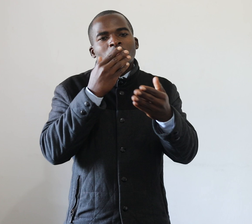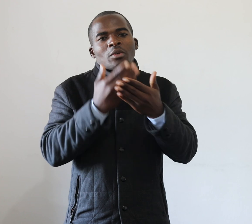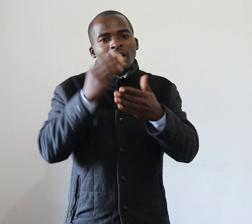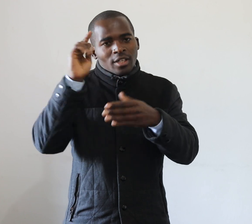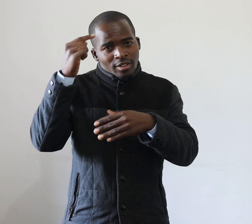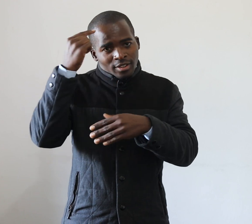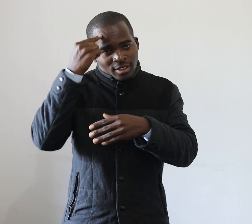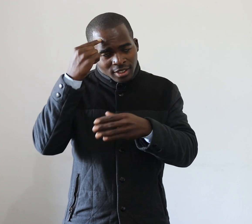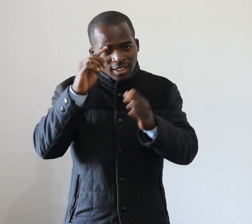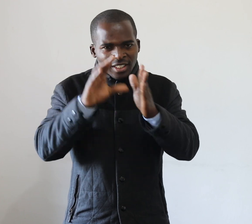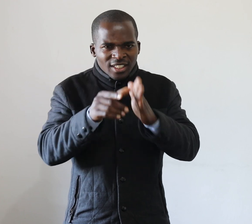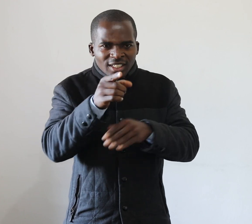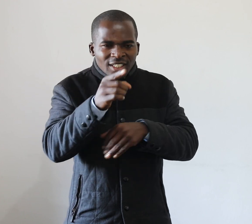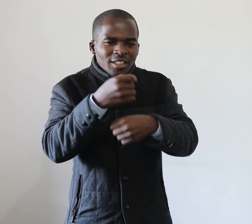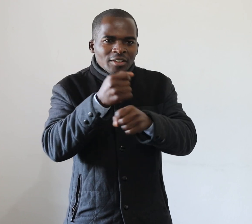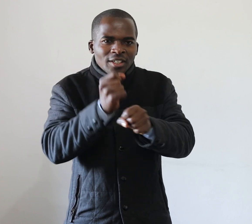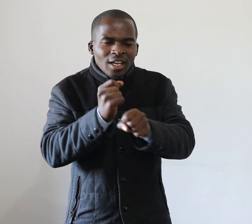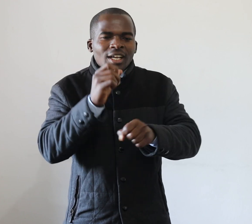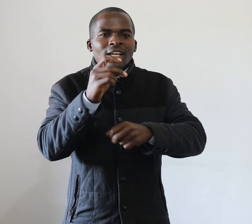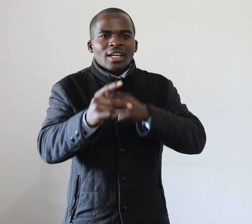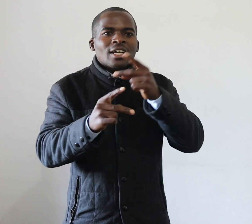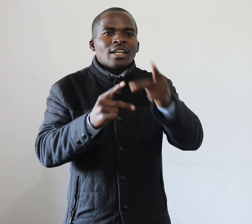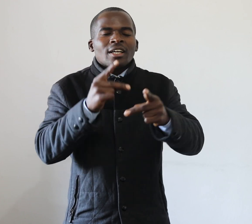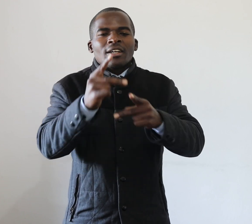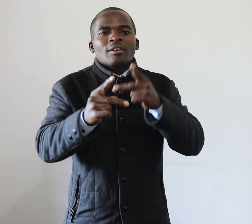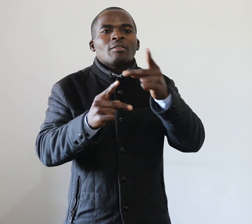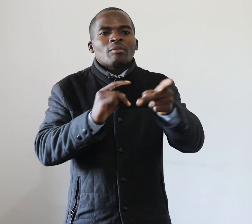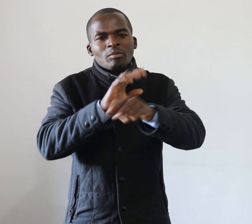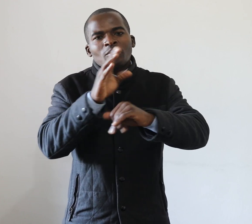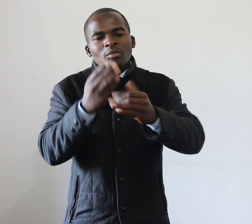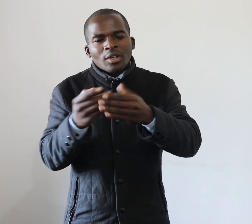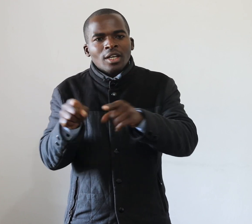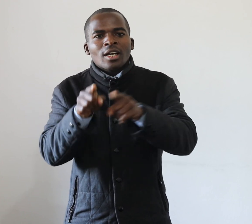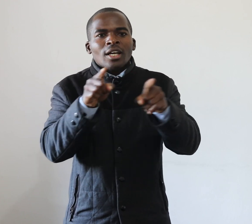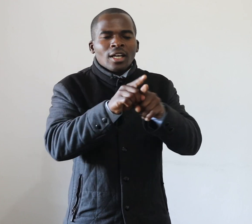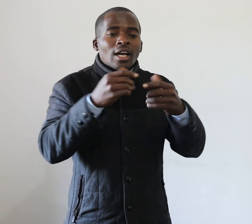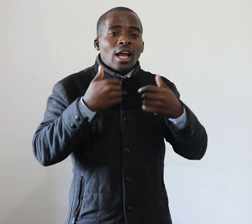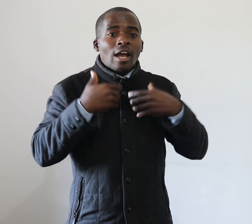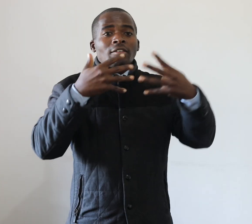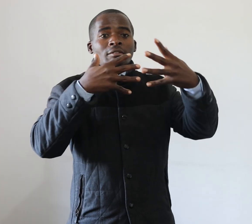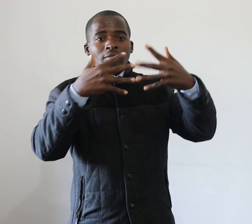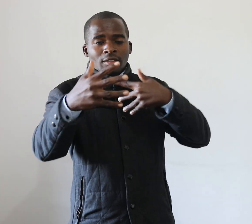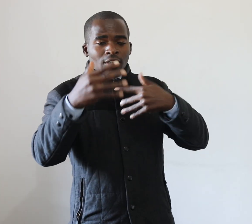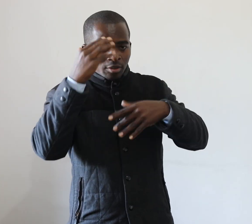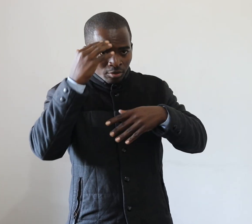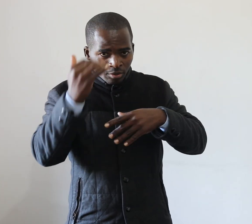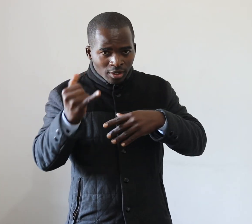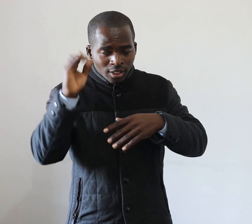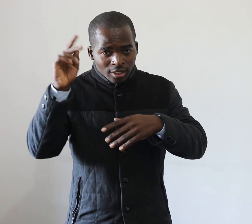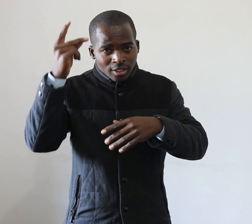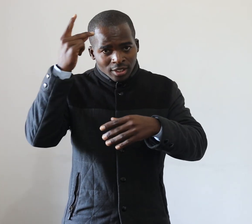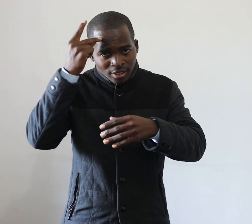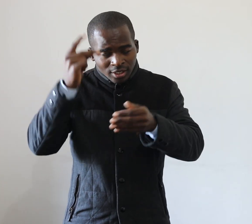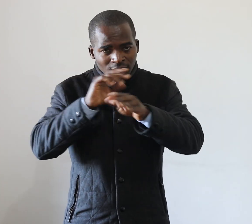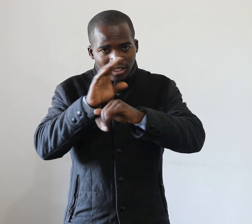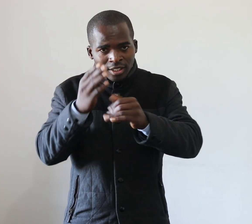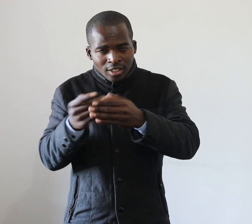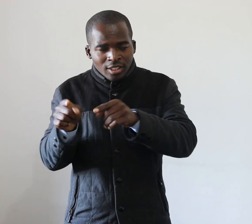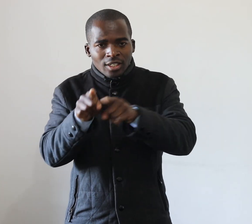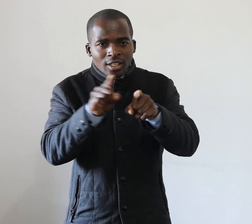the process more official and transparent because the public and political parties can know who has